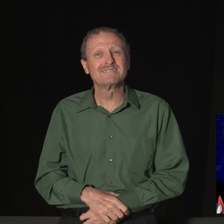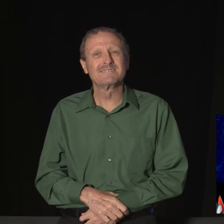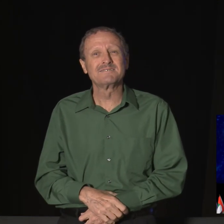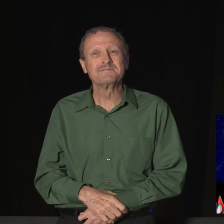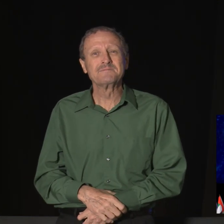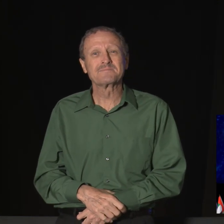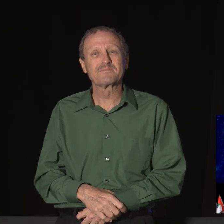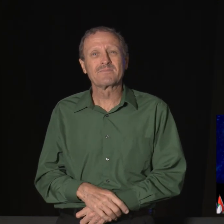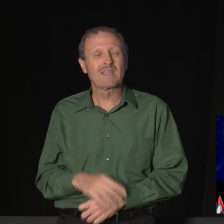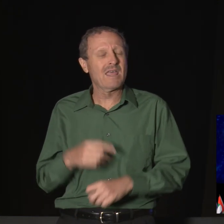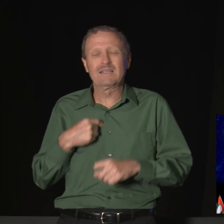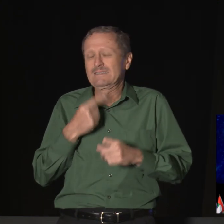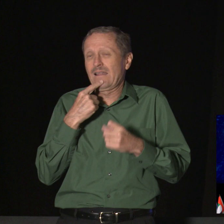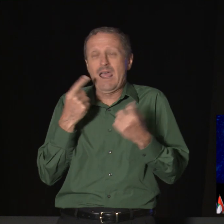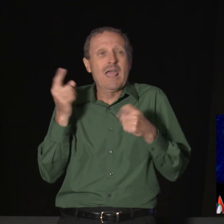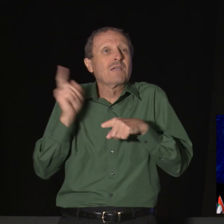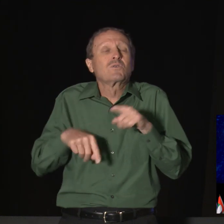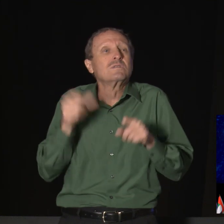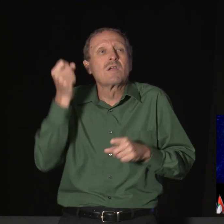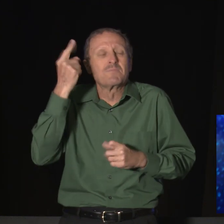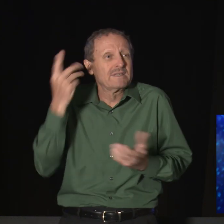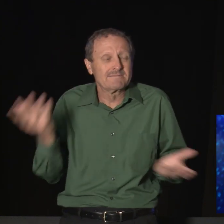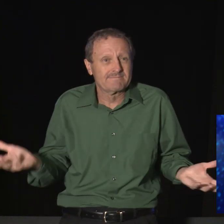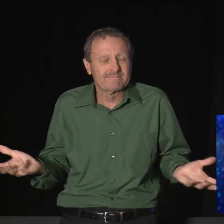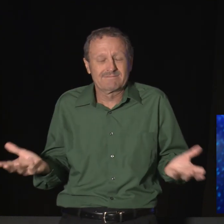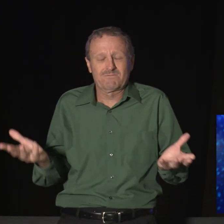It was so hard to comprehend.